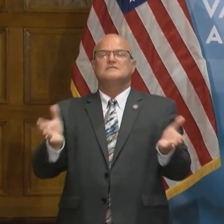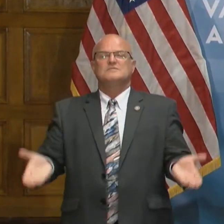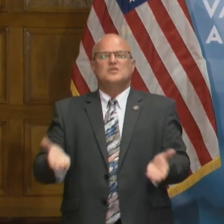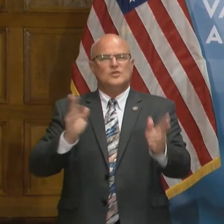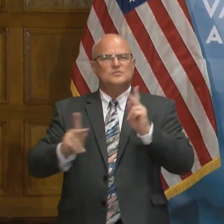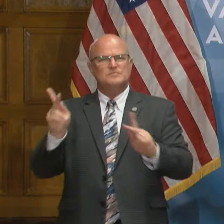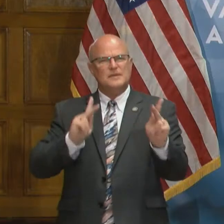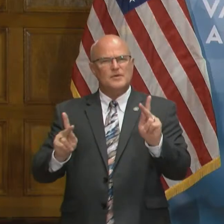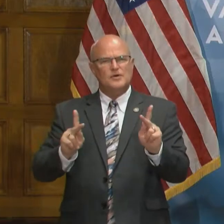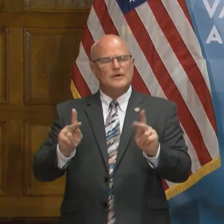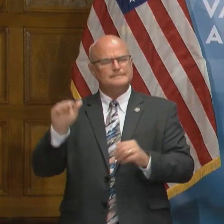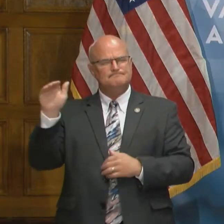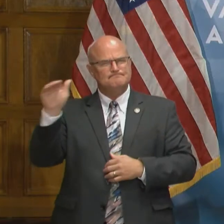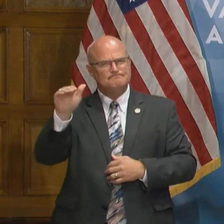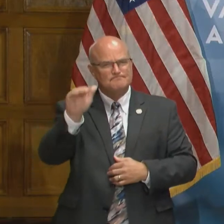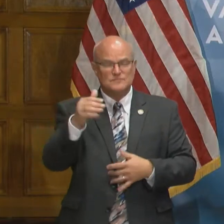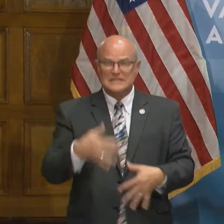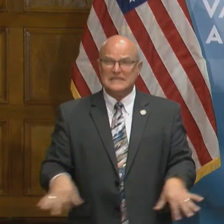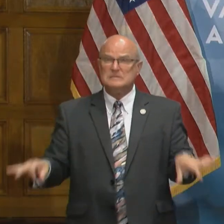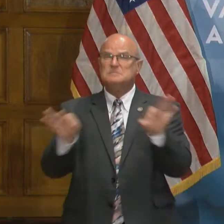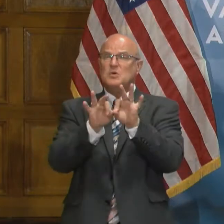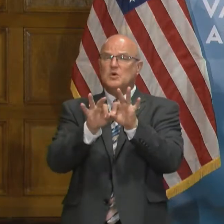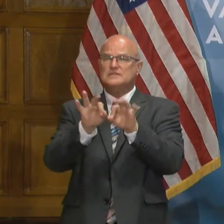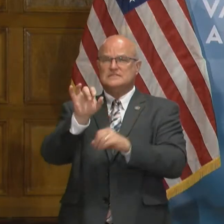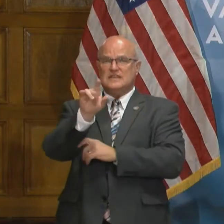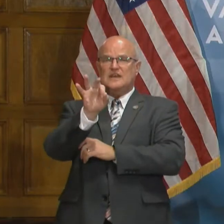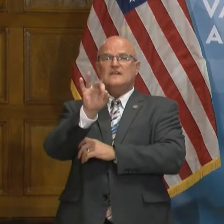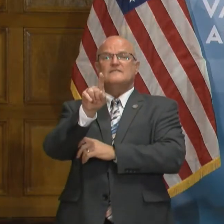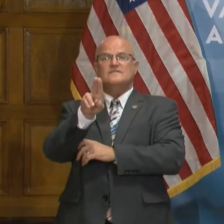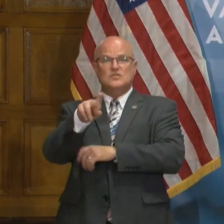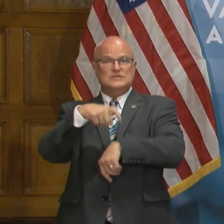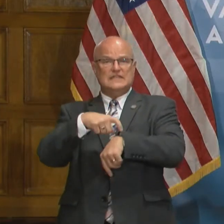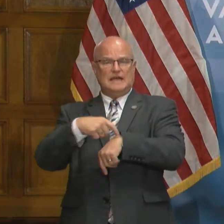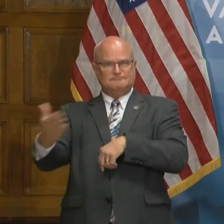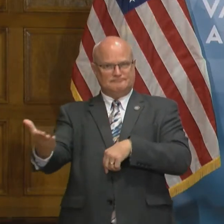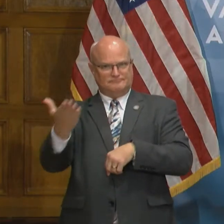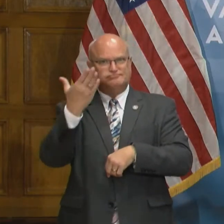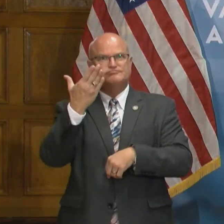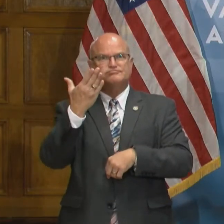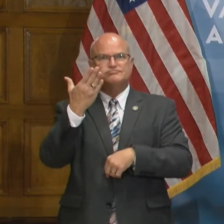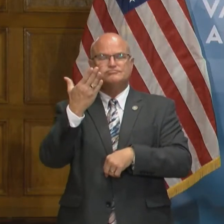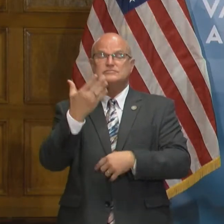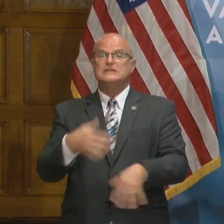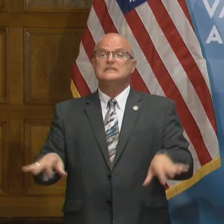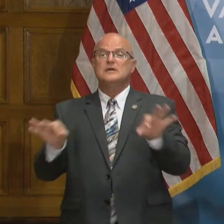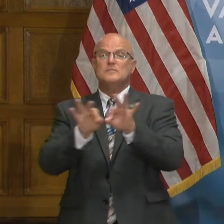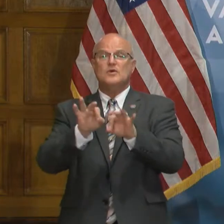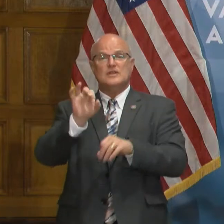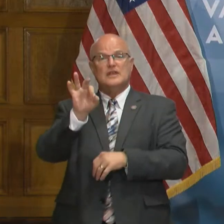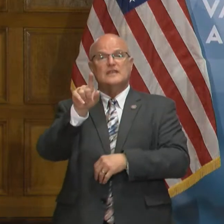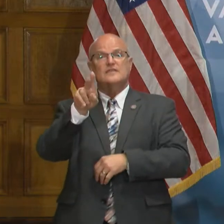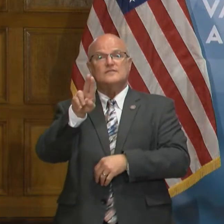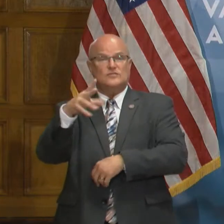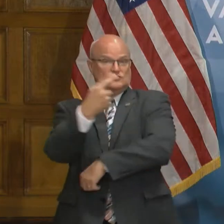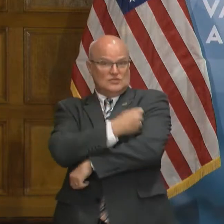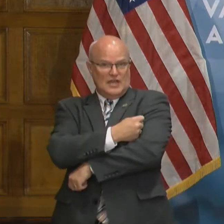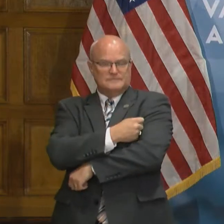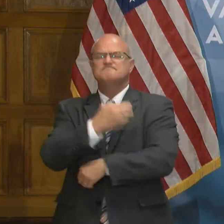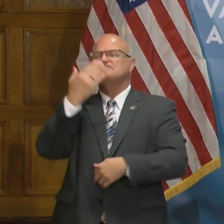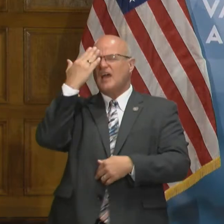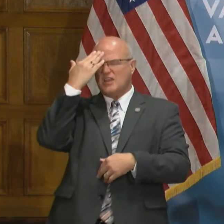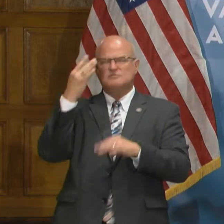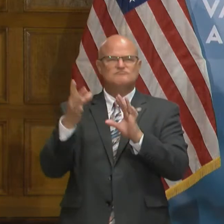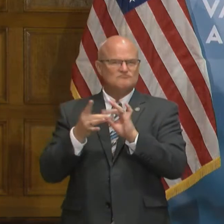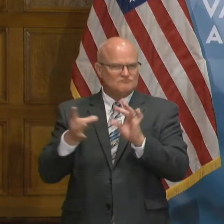everyone and to remind everyone the importance that flu season is here. It's important to get the flu shot. I know we've talked a